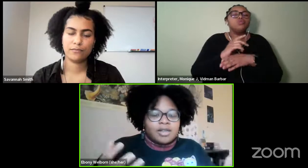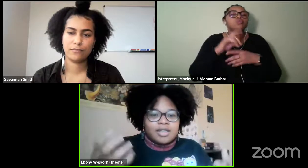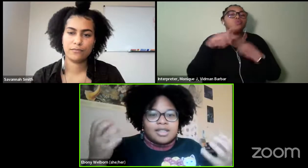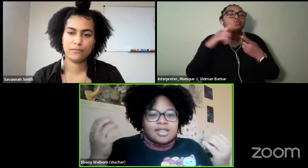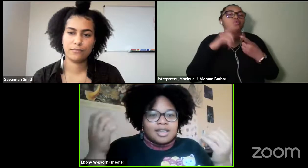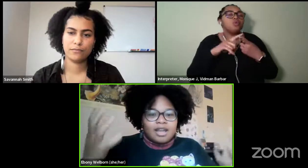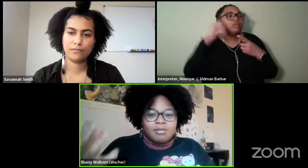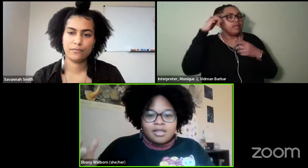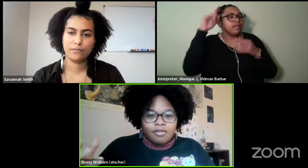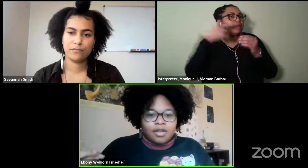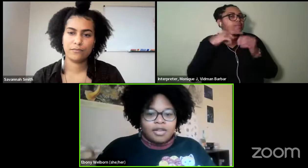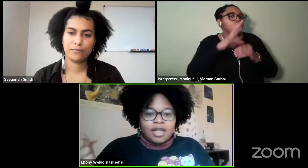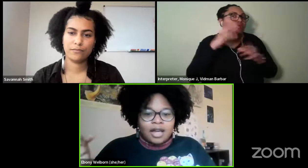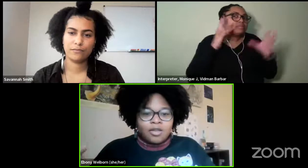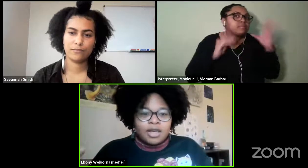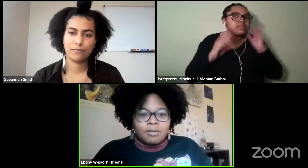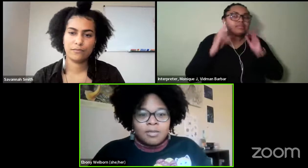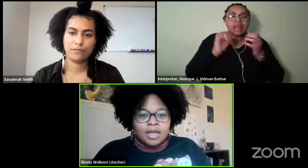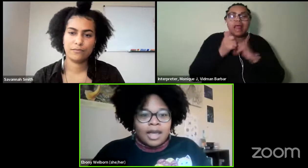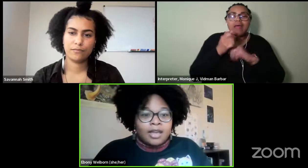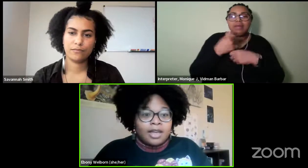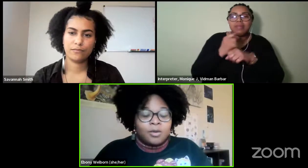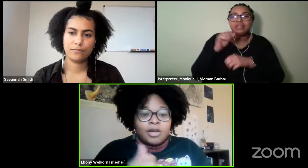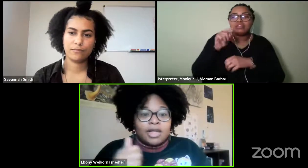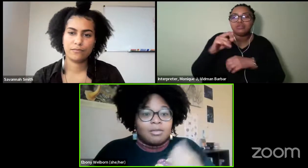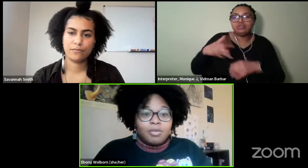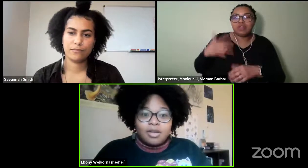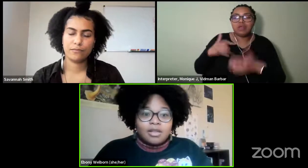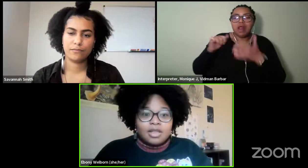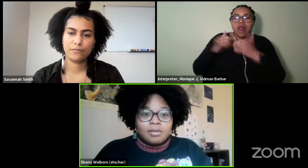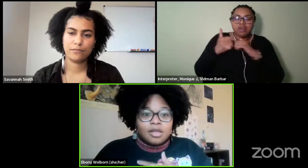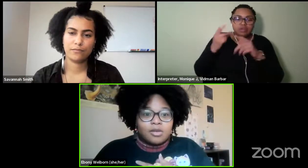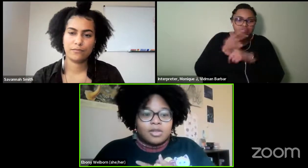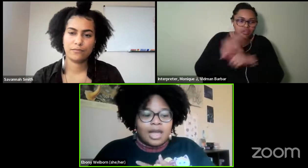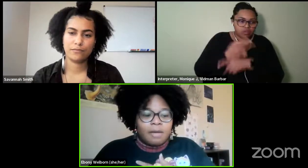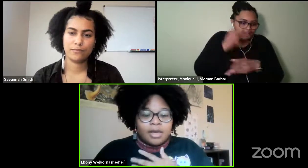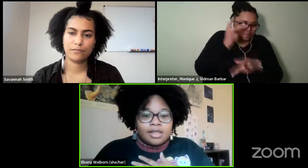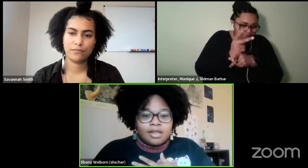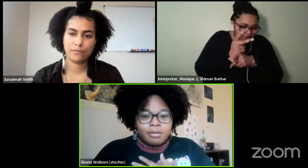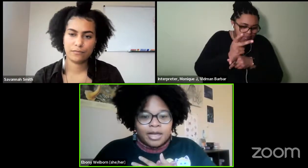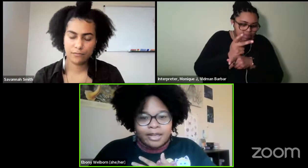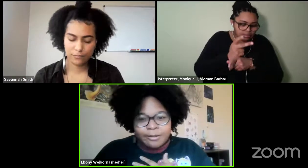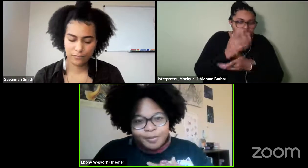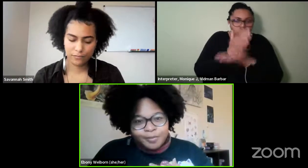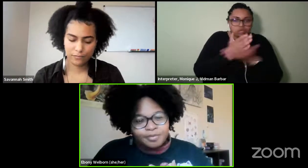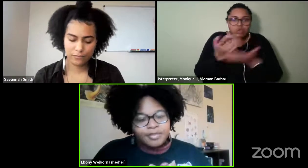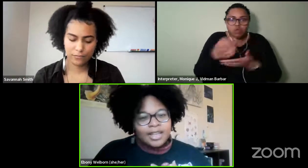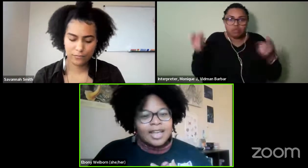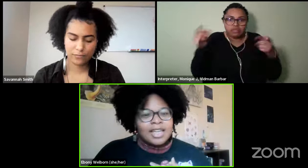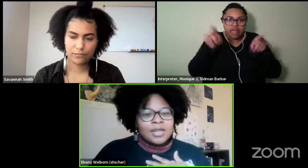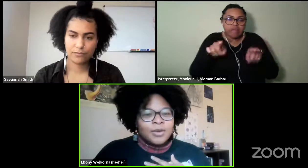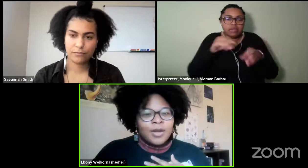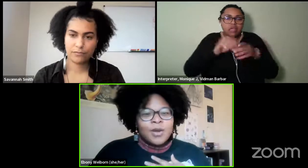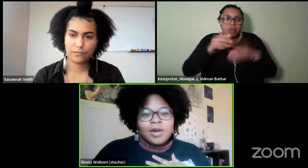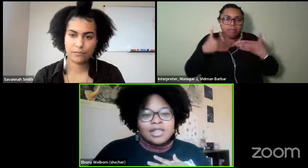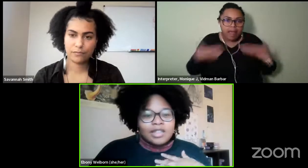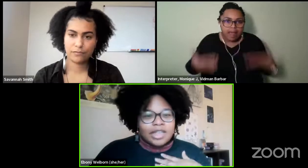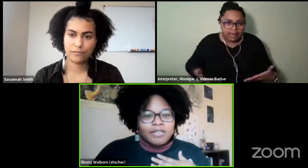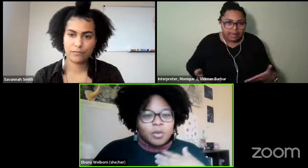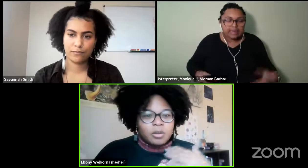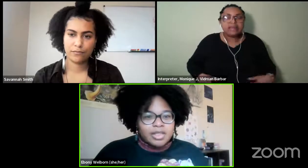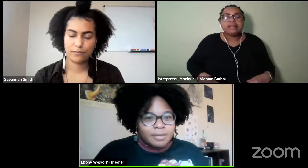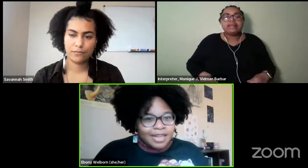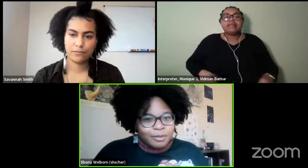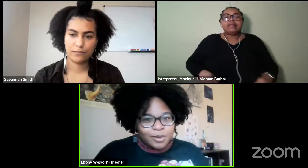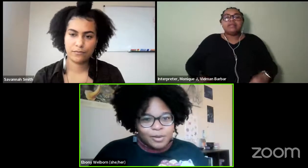your experiences and how it makes you feel and how you can mitigate and or keep some of those happenings in your body. And so we're actually